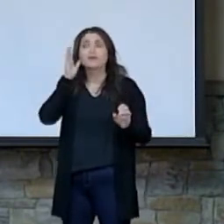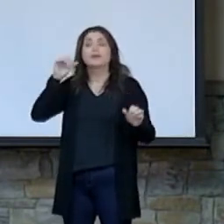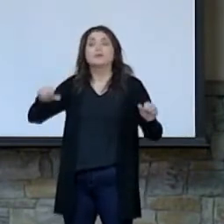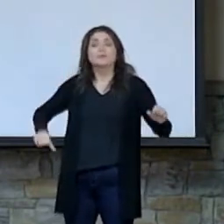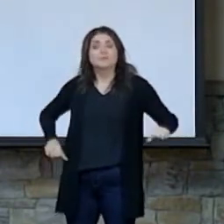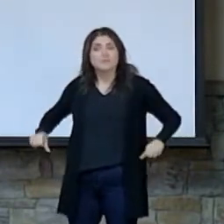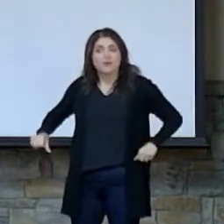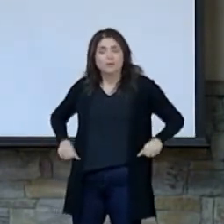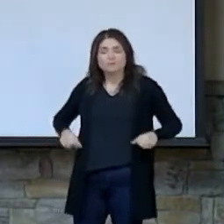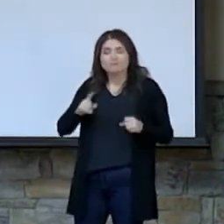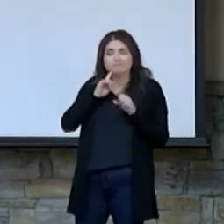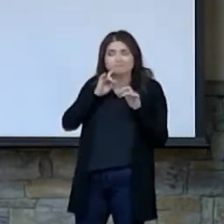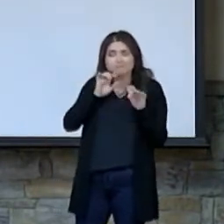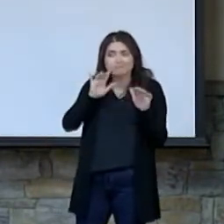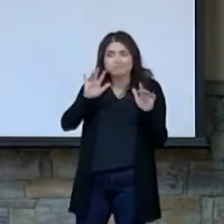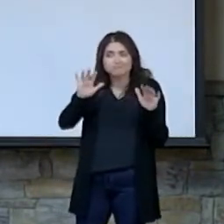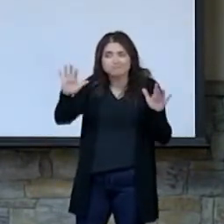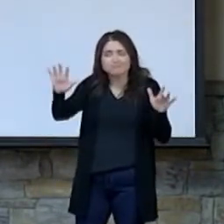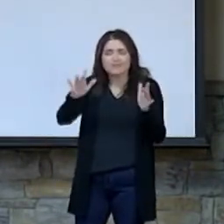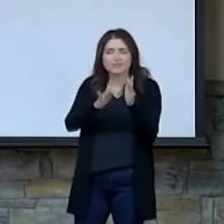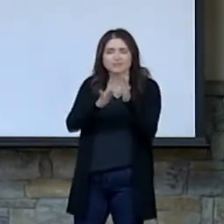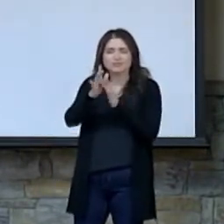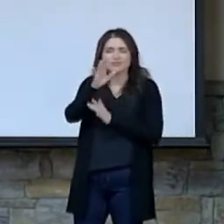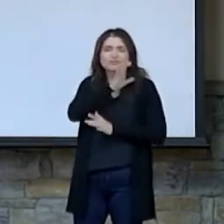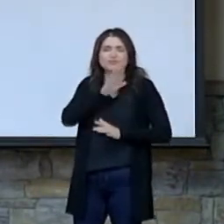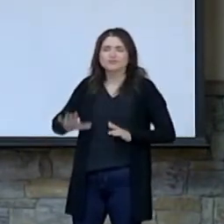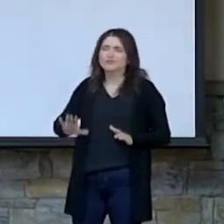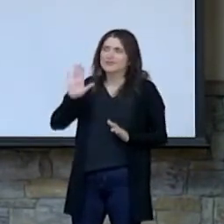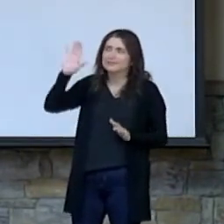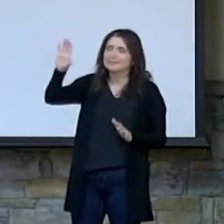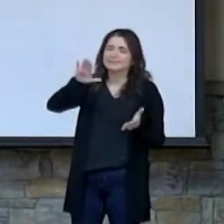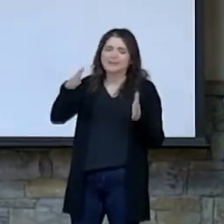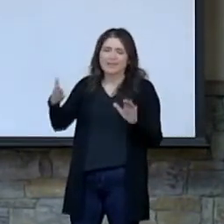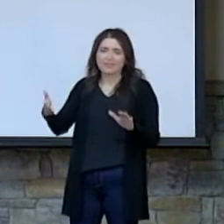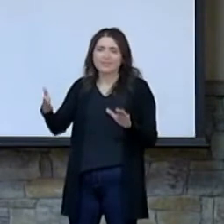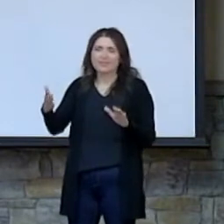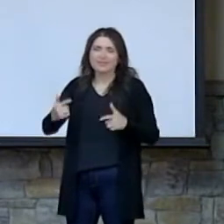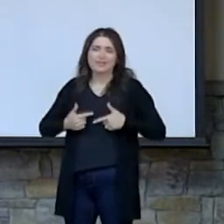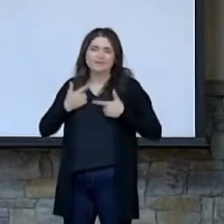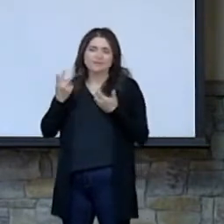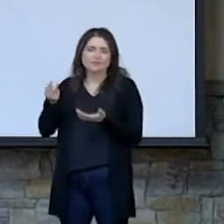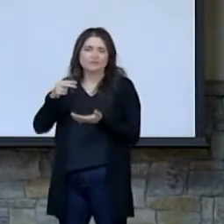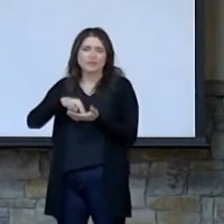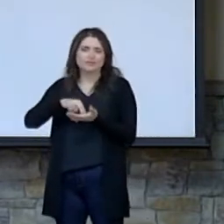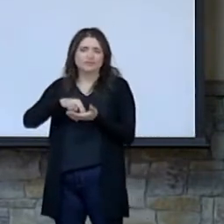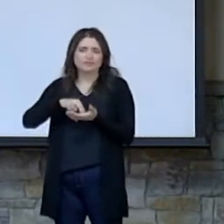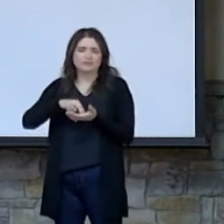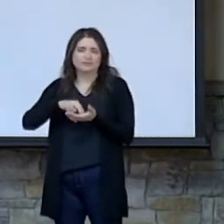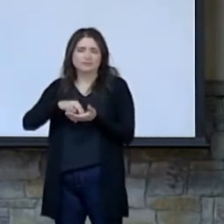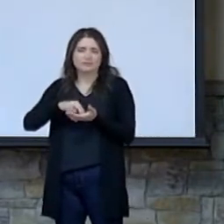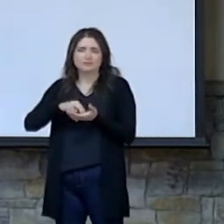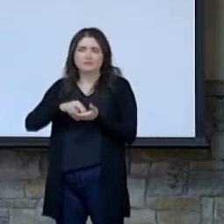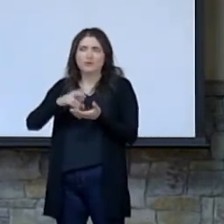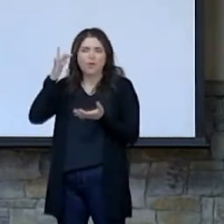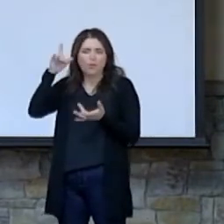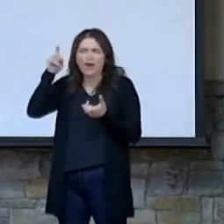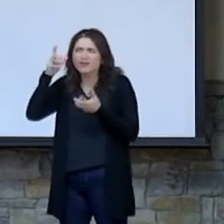Jesus Christ his death and resurrection why should I gain from his reward